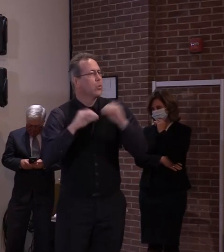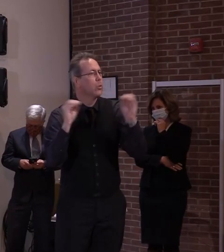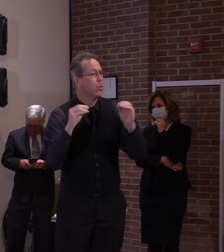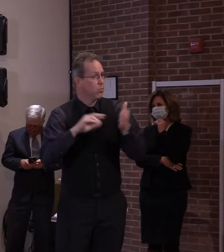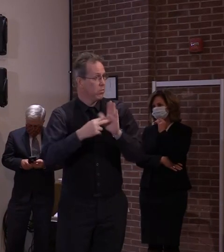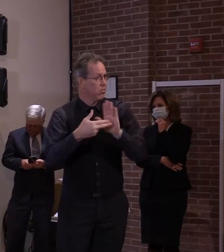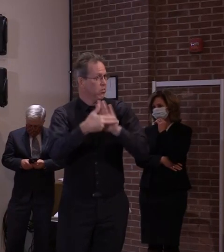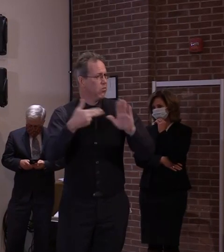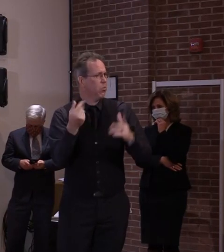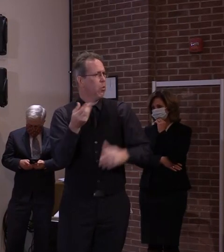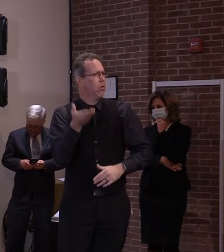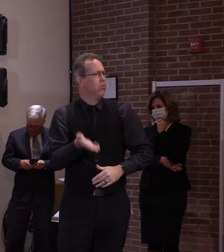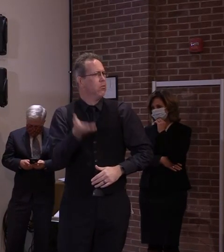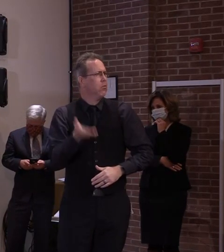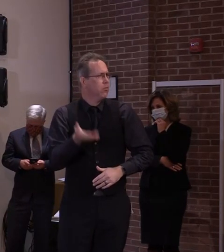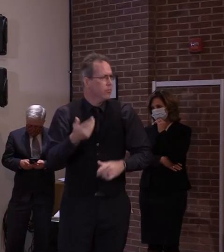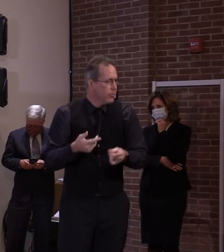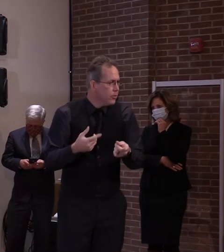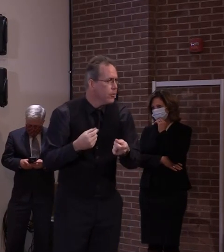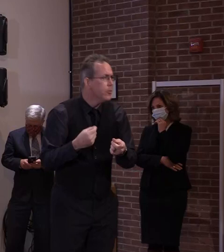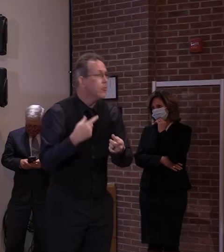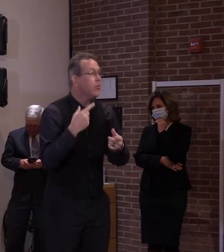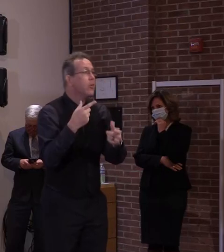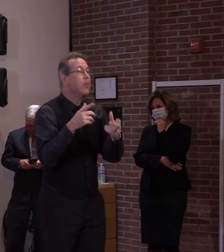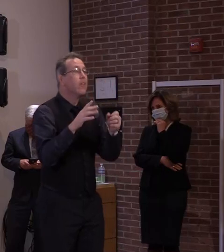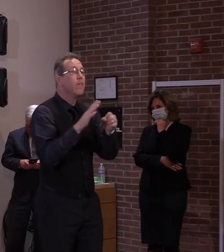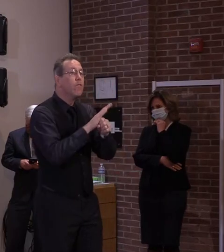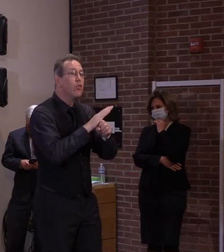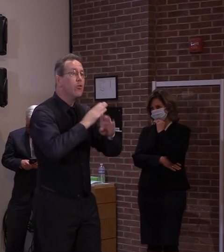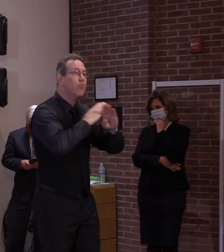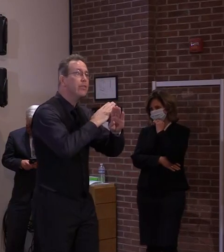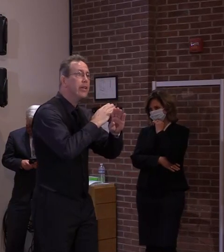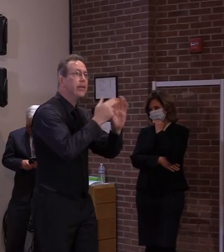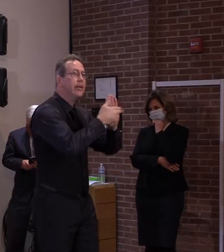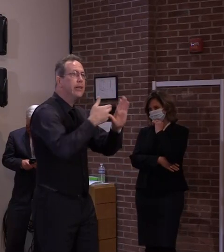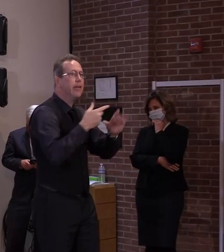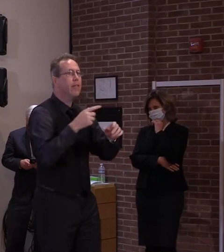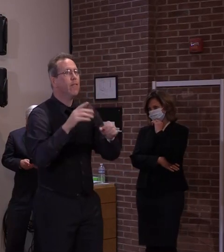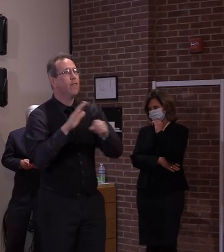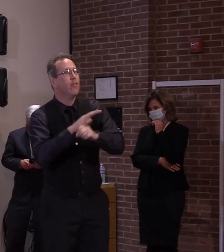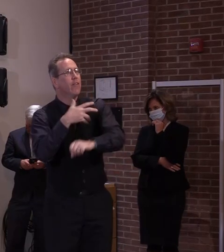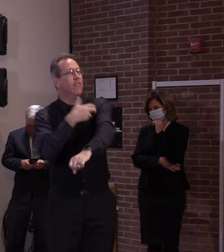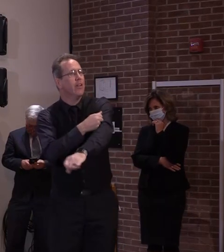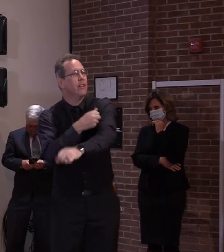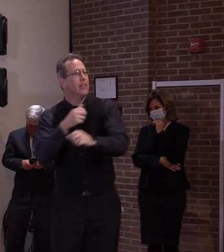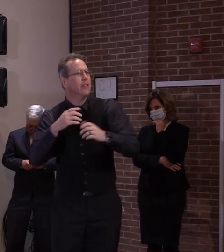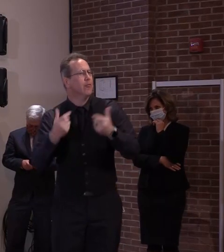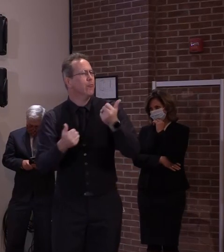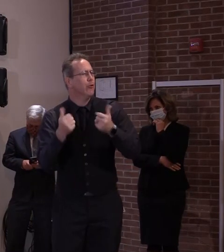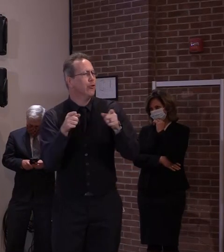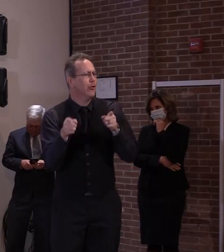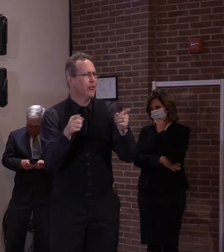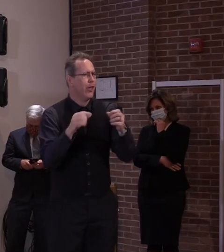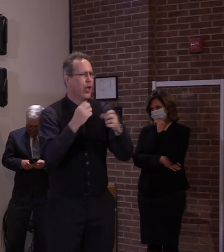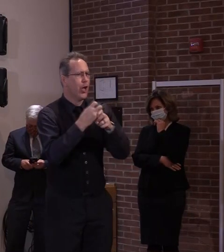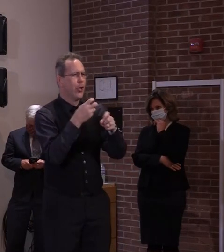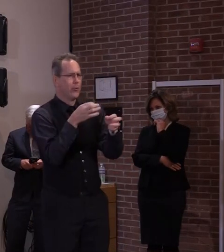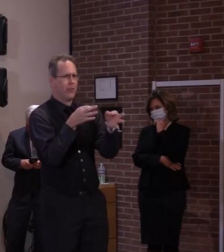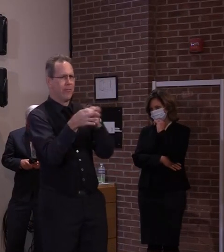vaccinated as being the two regiment or the single J&J. So we're entering a new phase